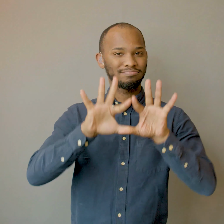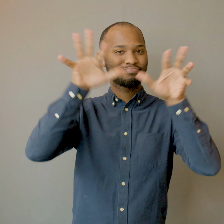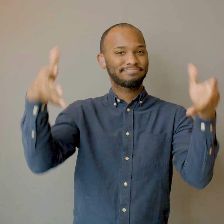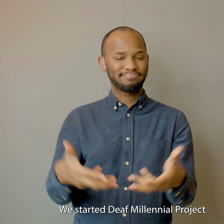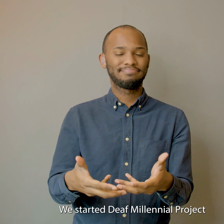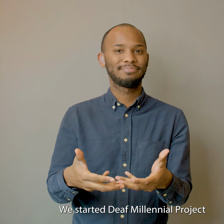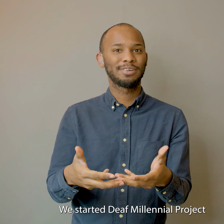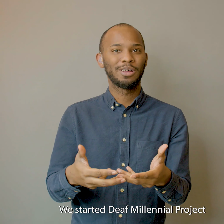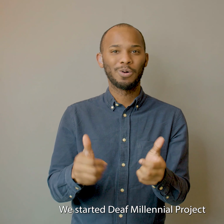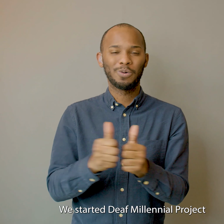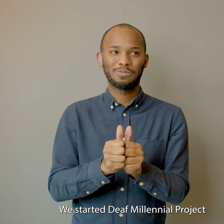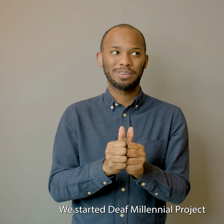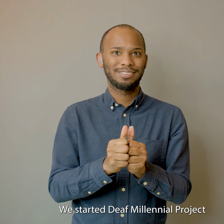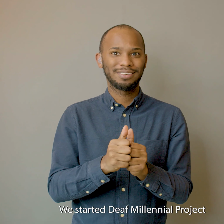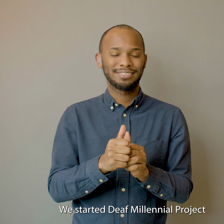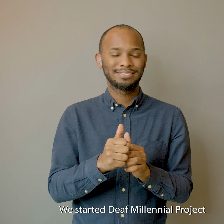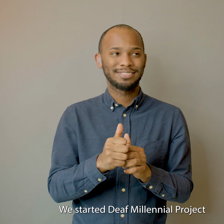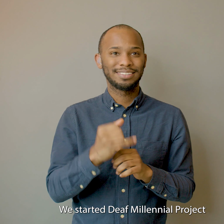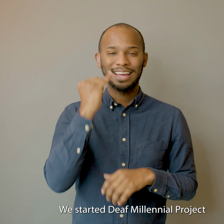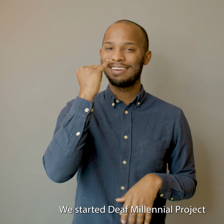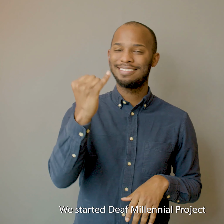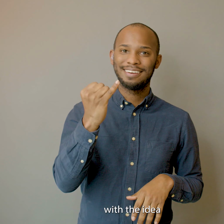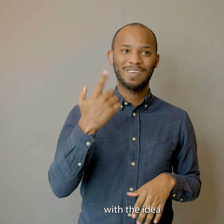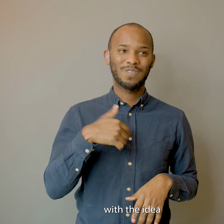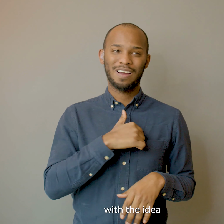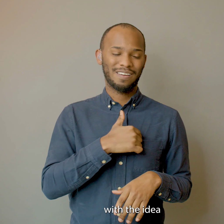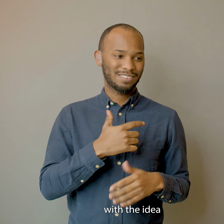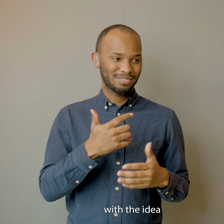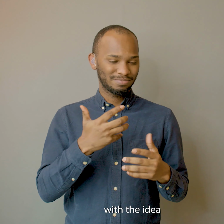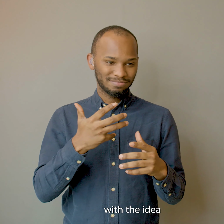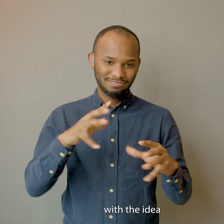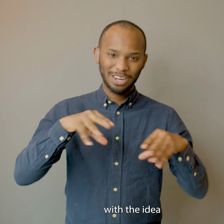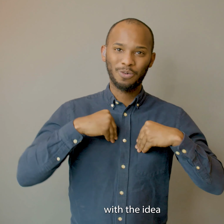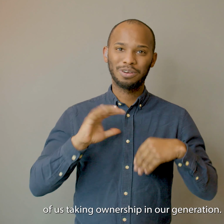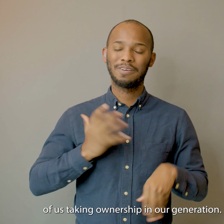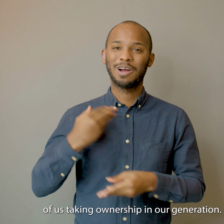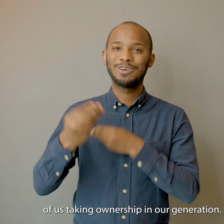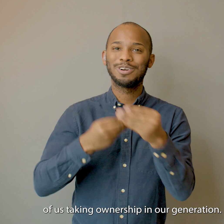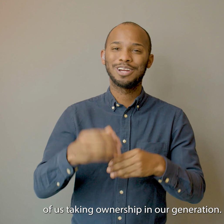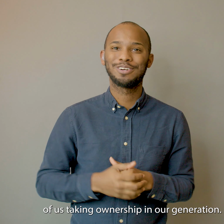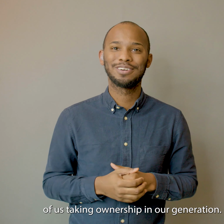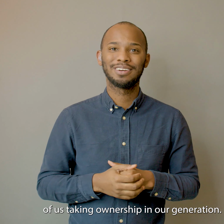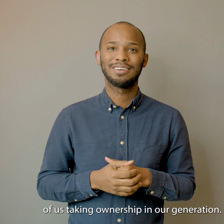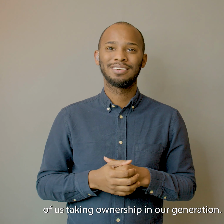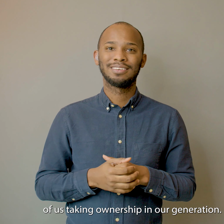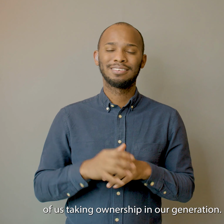We started Deaf Millennial Projects with the idea of us taking ownership in our generation